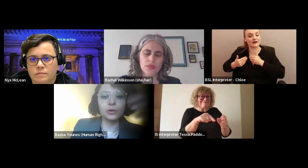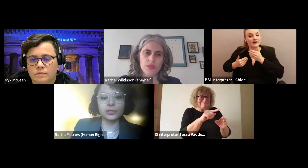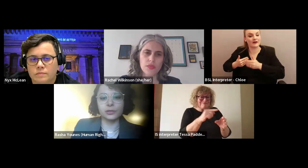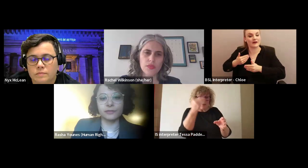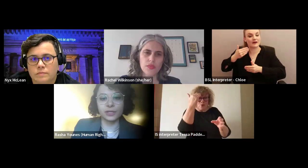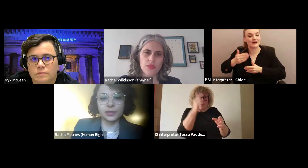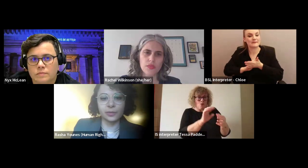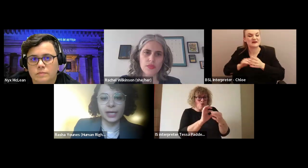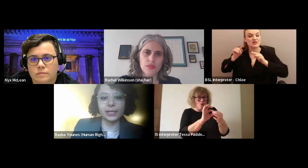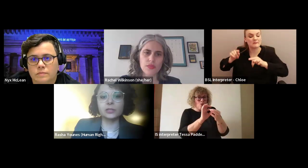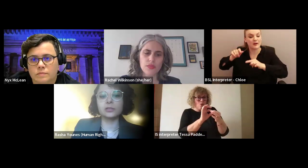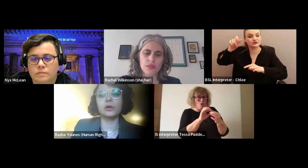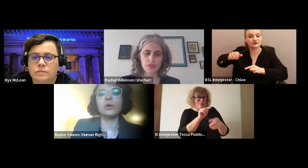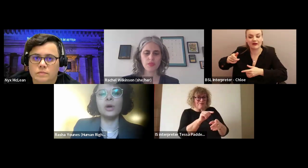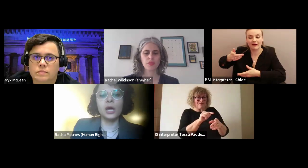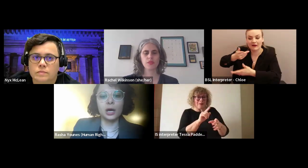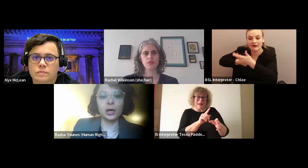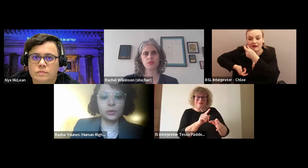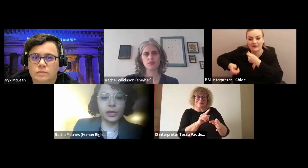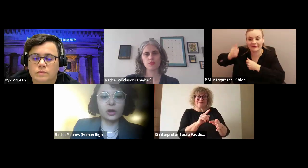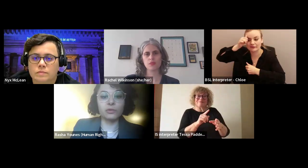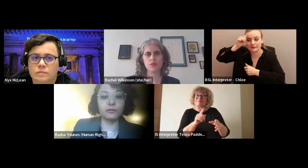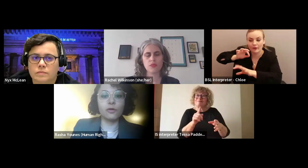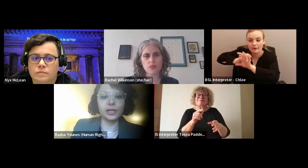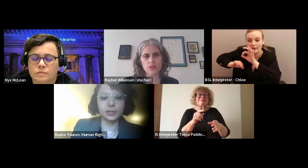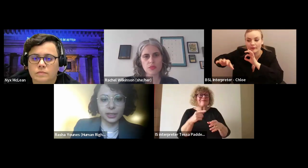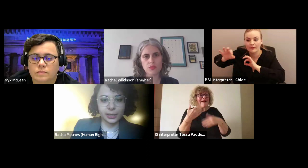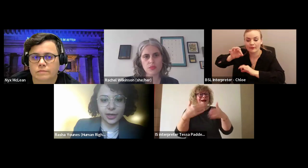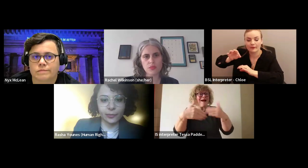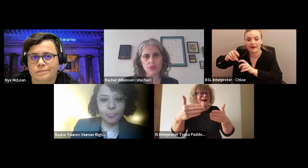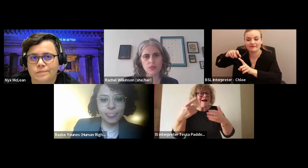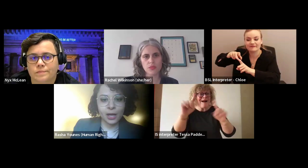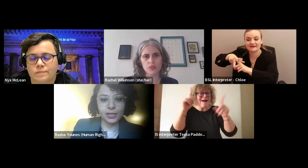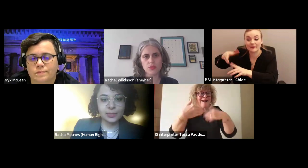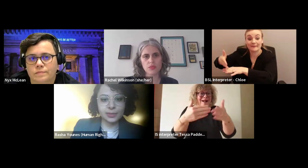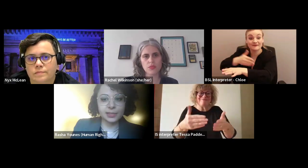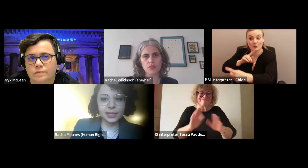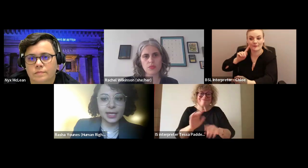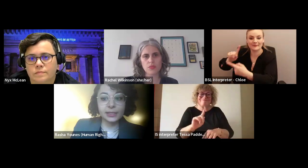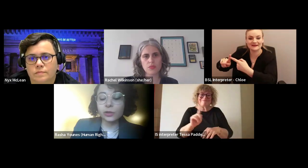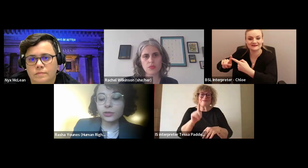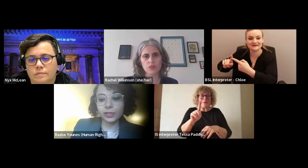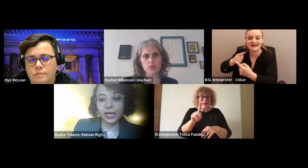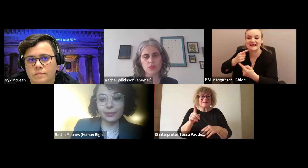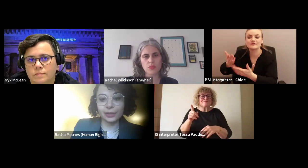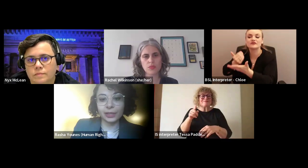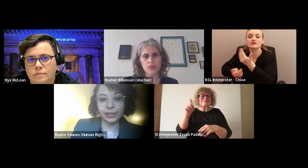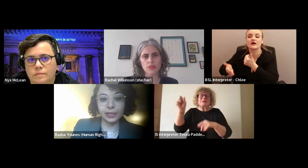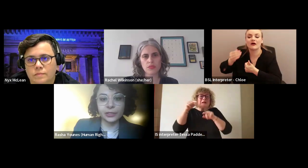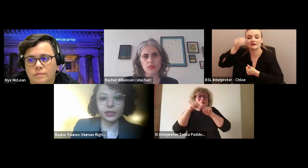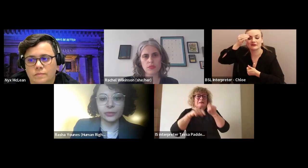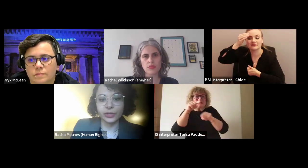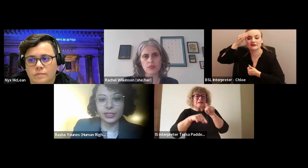to know the victim and gets to know who they are before they target them explicitly. And this also could